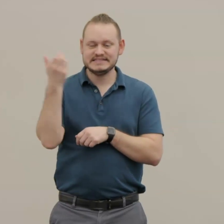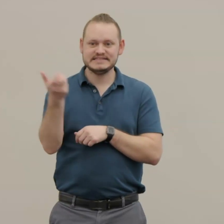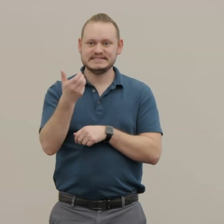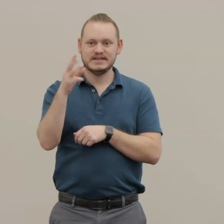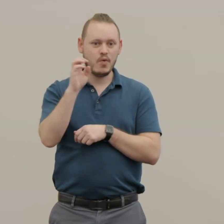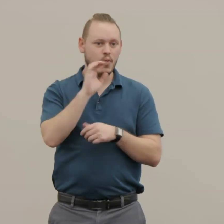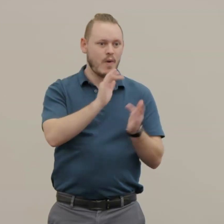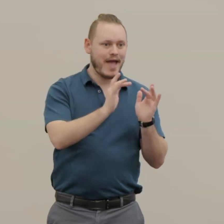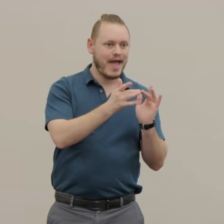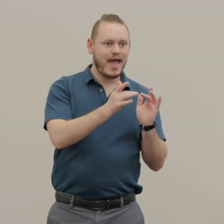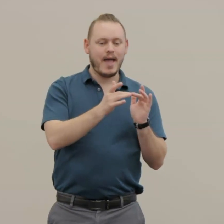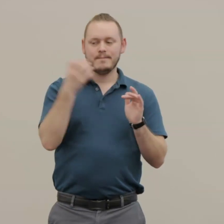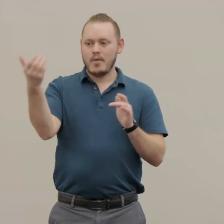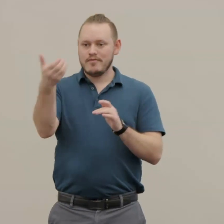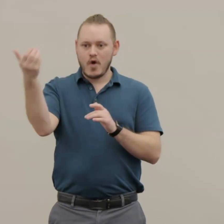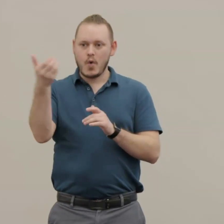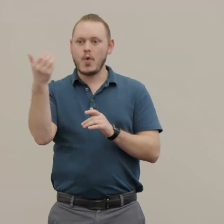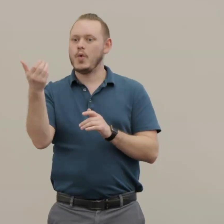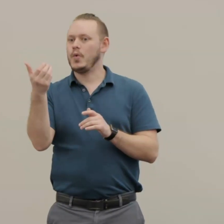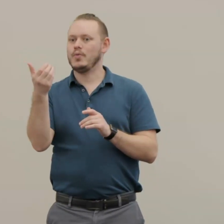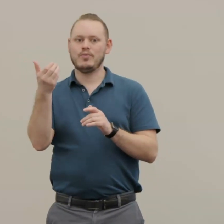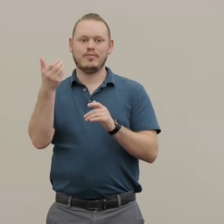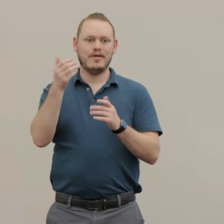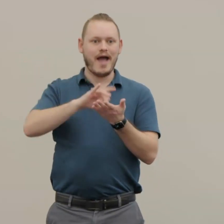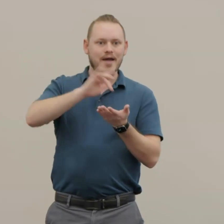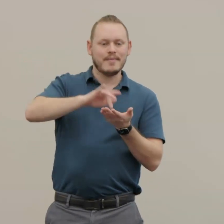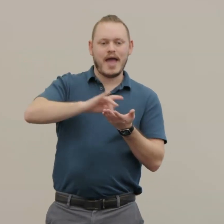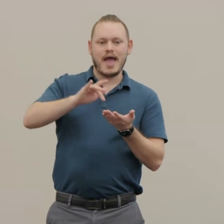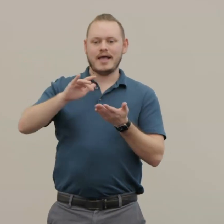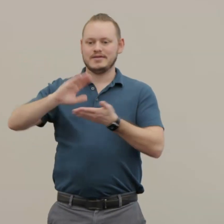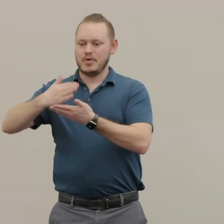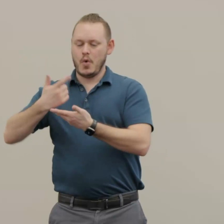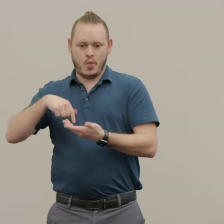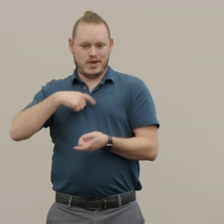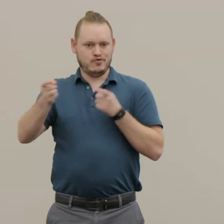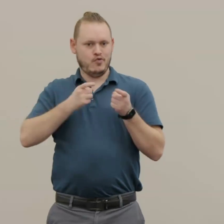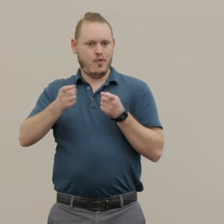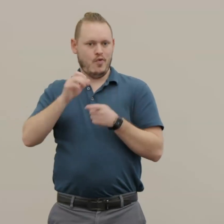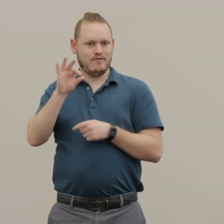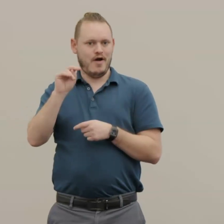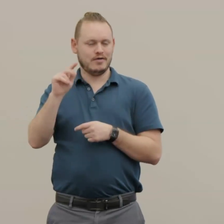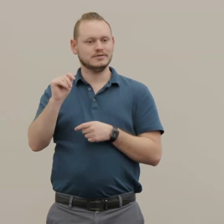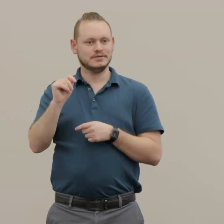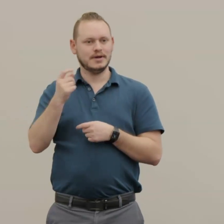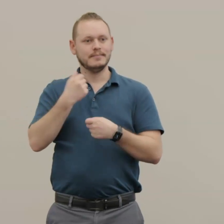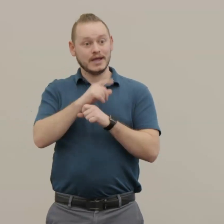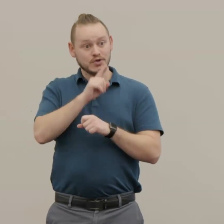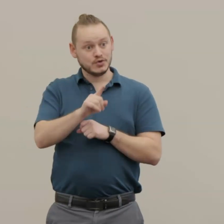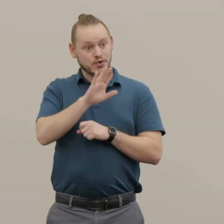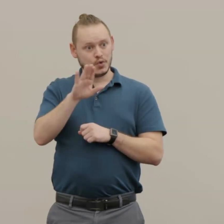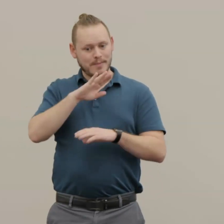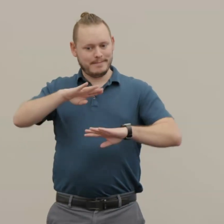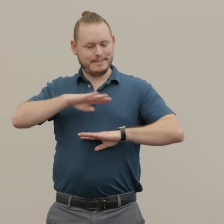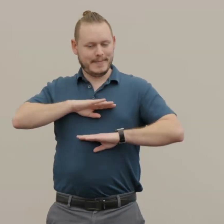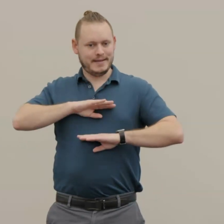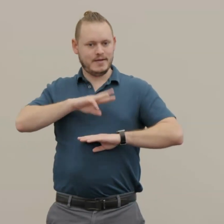the web or our mobile phones or our iPads, where we can control the font. Make sure that you're meeting